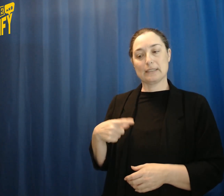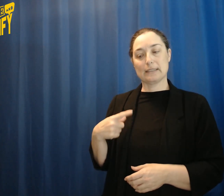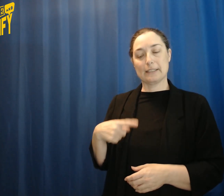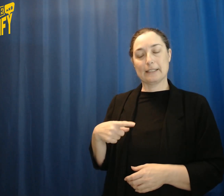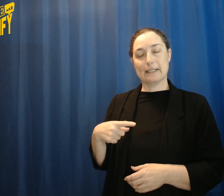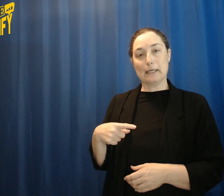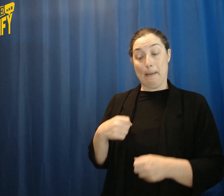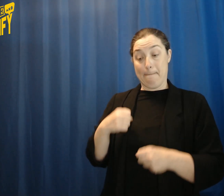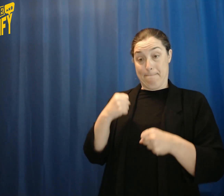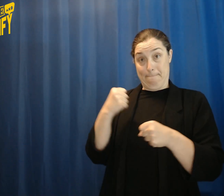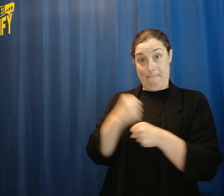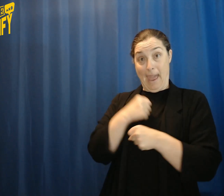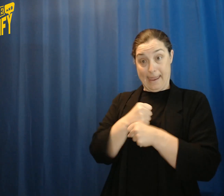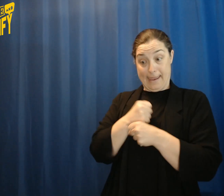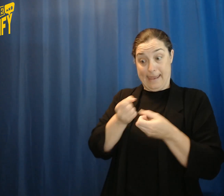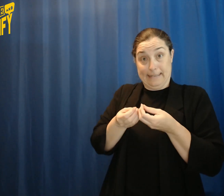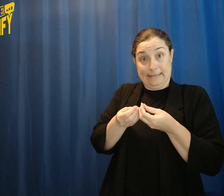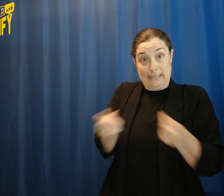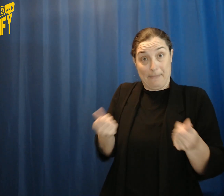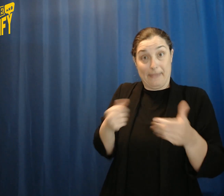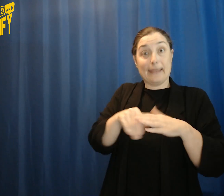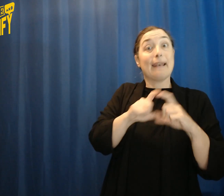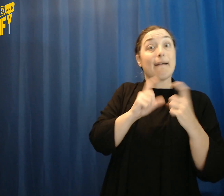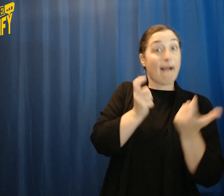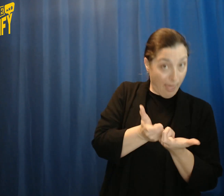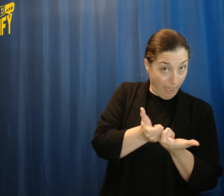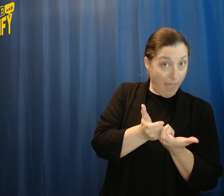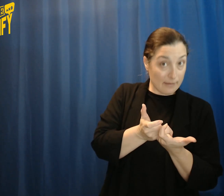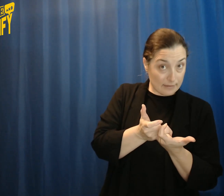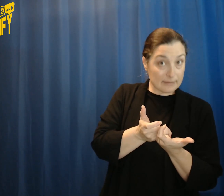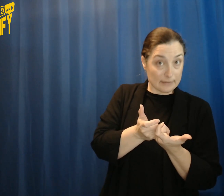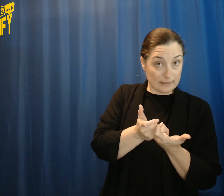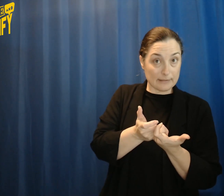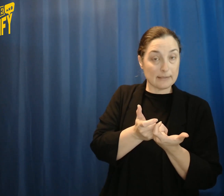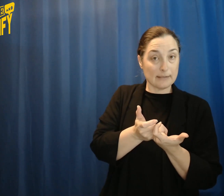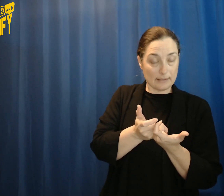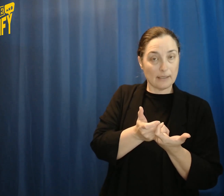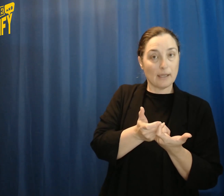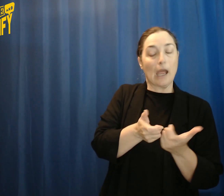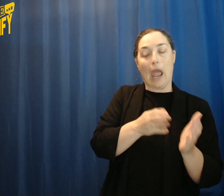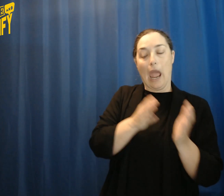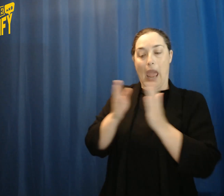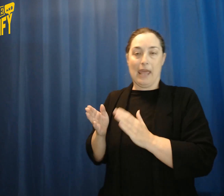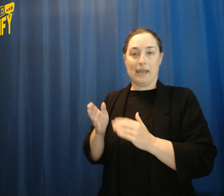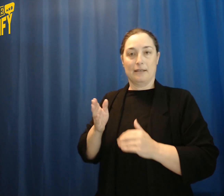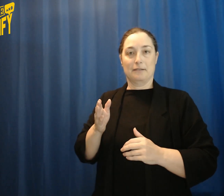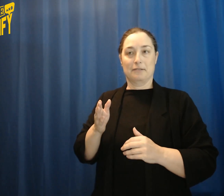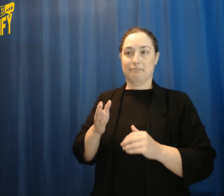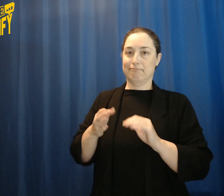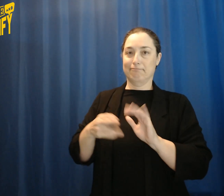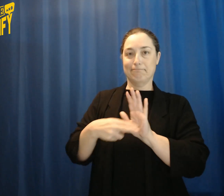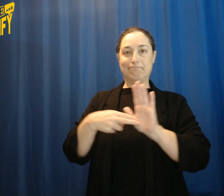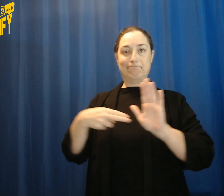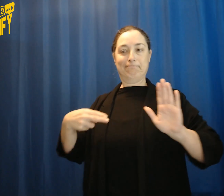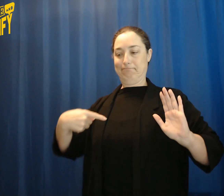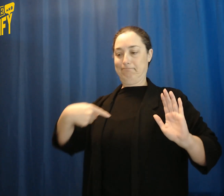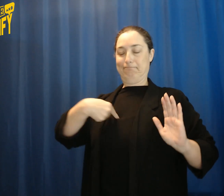making something in a class and then calling yourself a sculptor. So what was that journey? Uncomfortable.